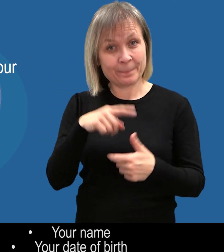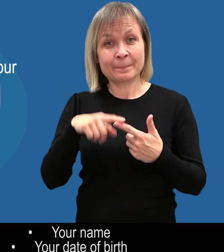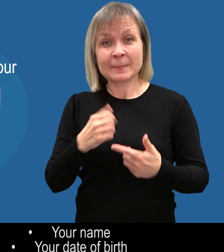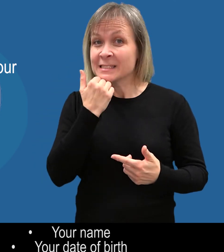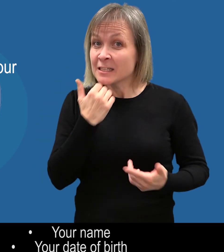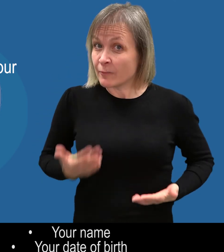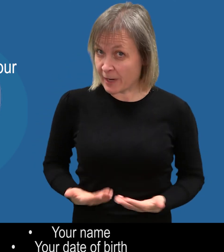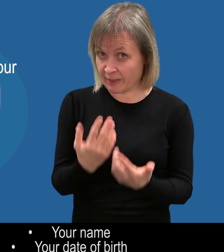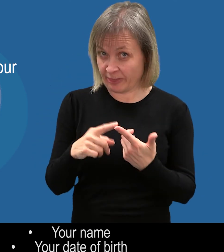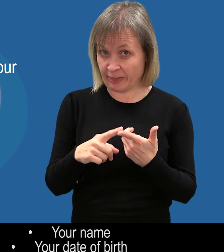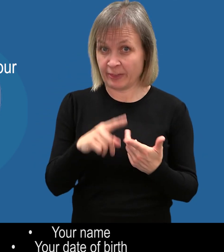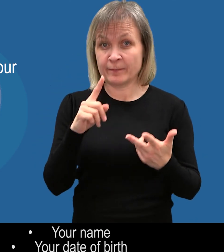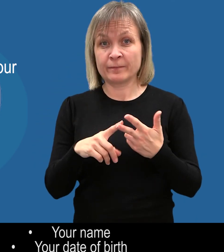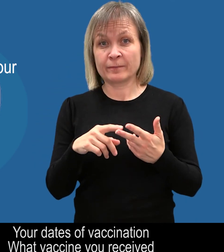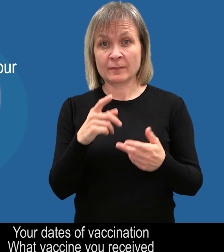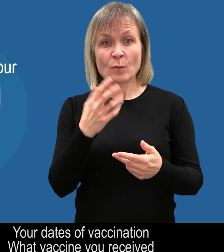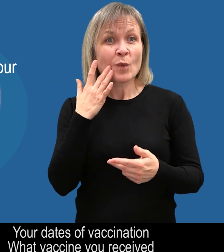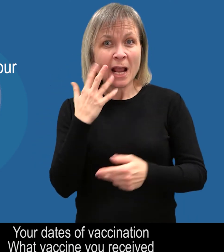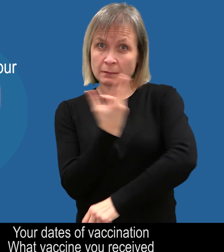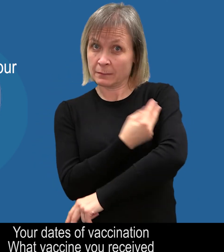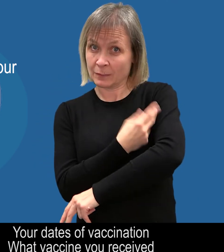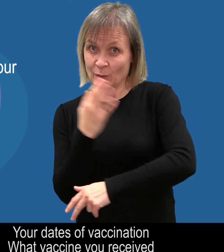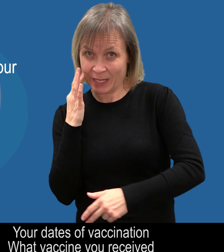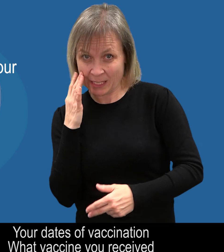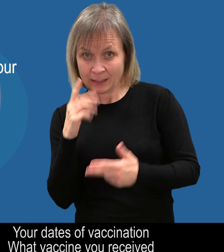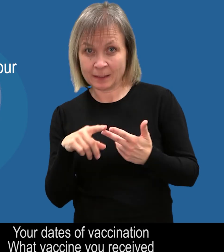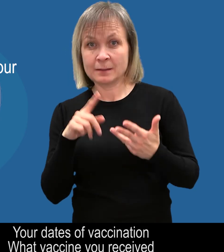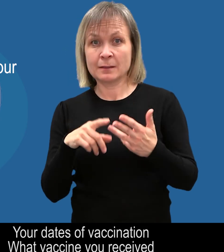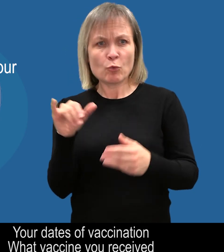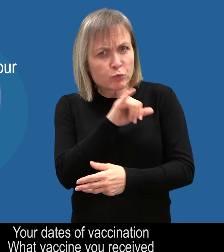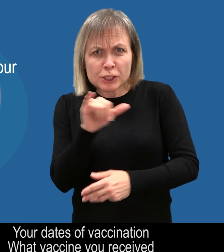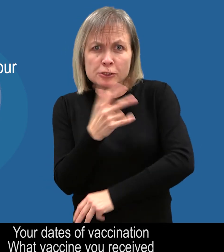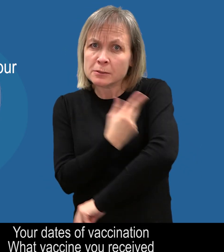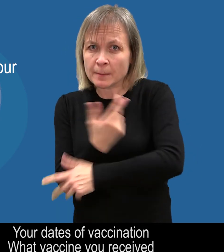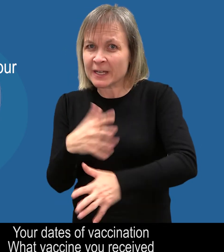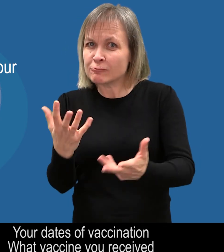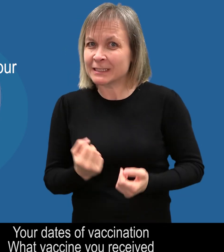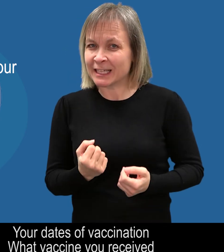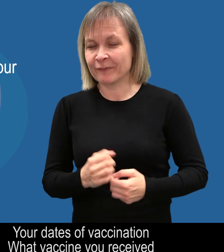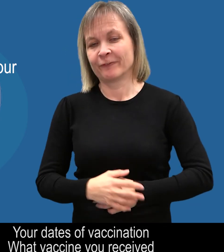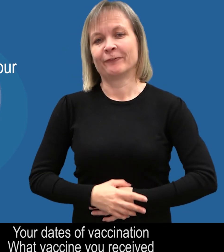Your name, your date of birth, your dates of vaccination, what vaccine you received.